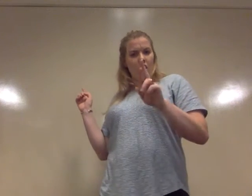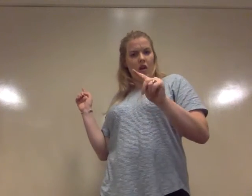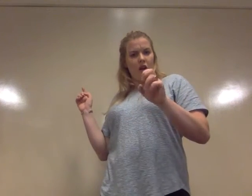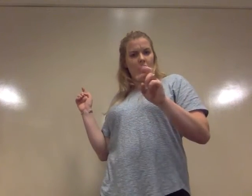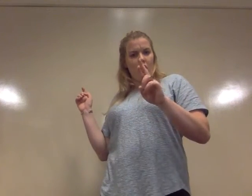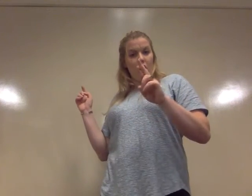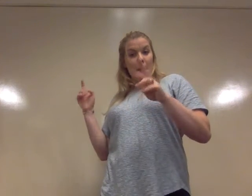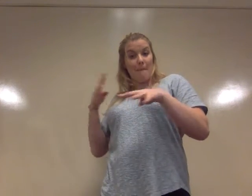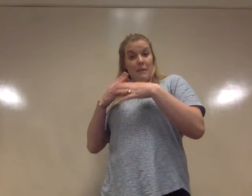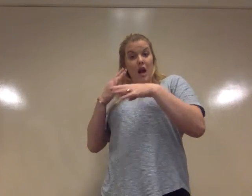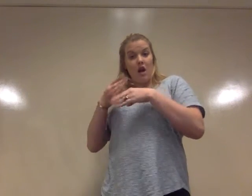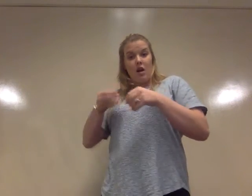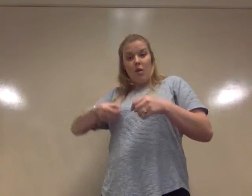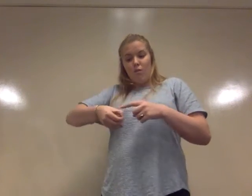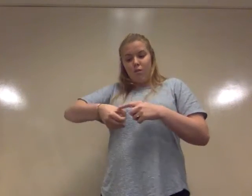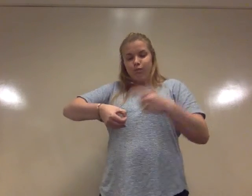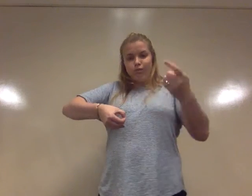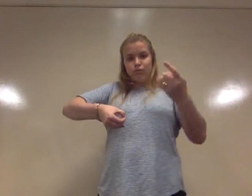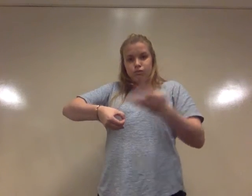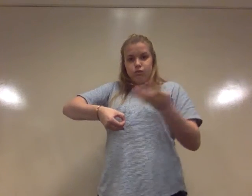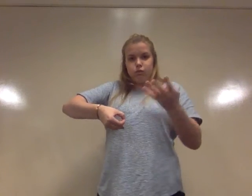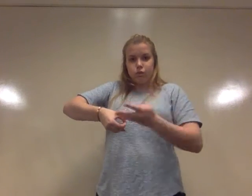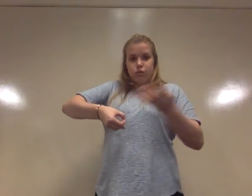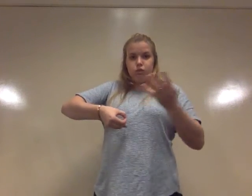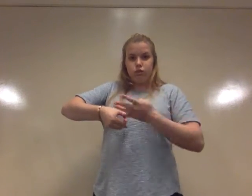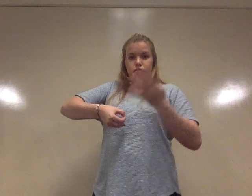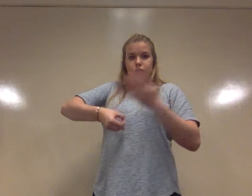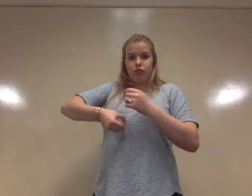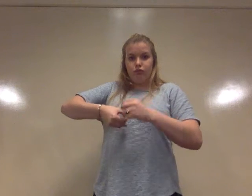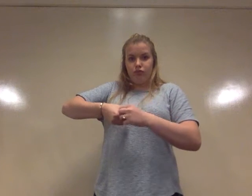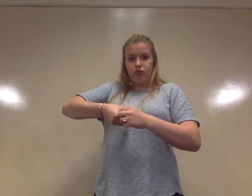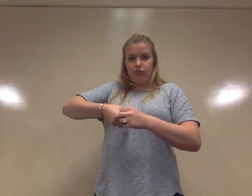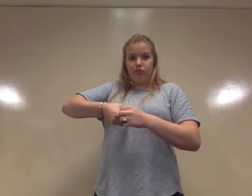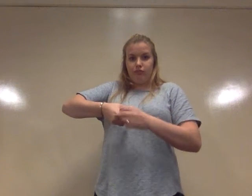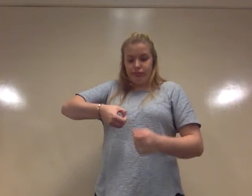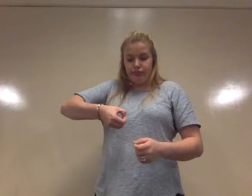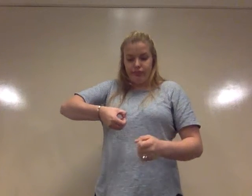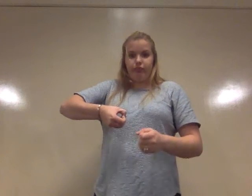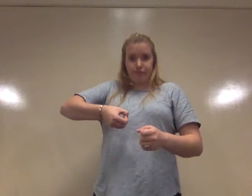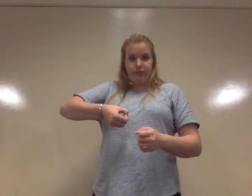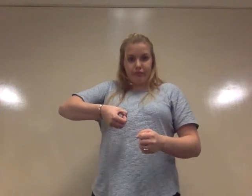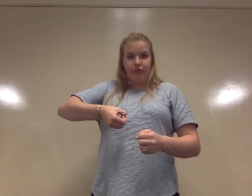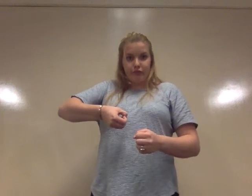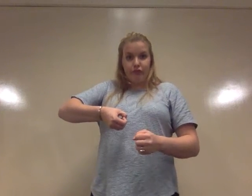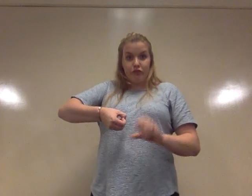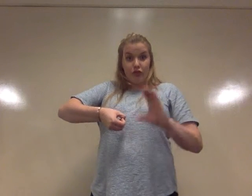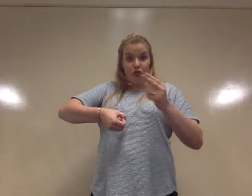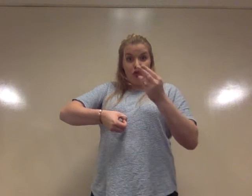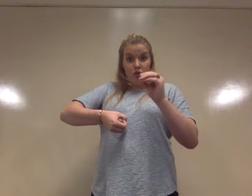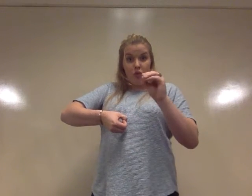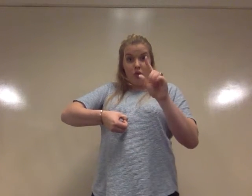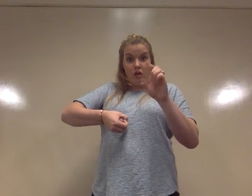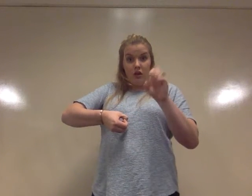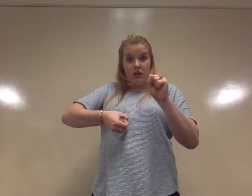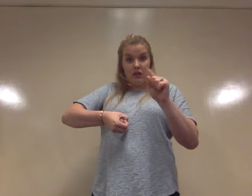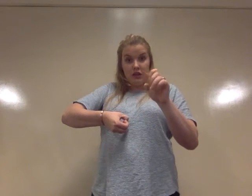blood. What happens is that over time, a fatty substance in the bloodstream called cholesterol builds up in the coronary